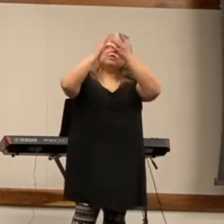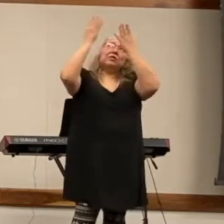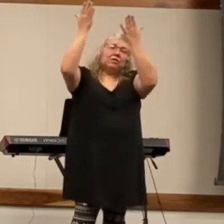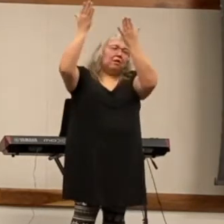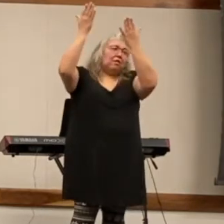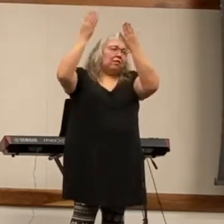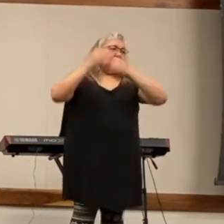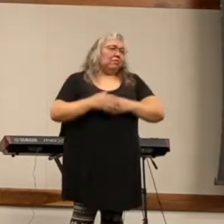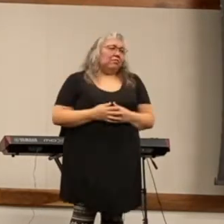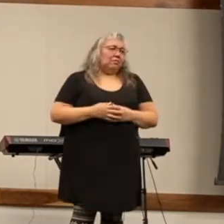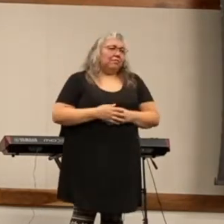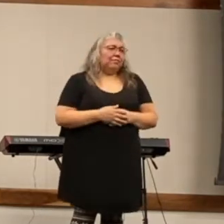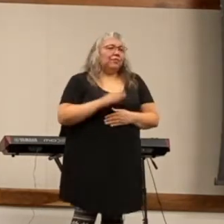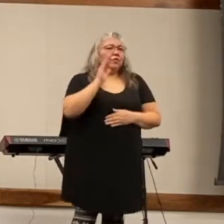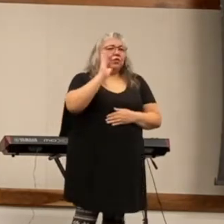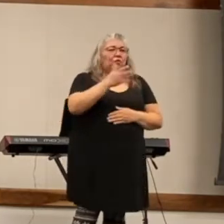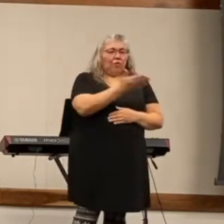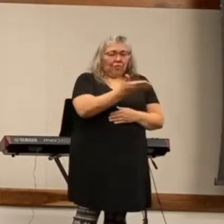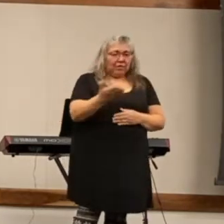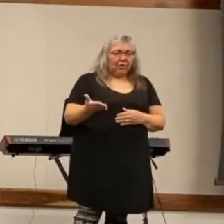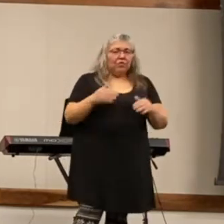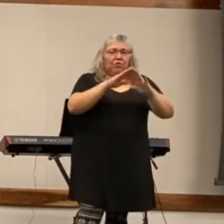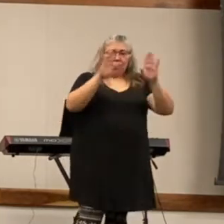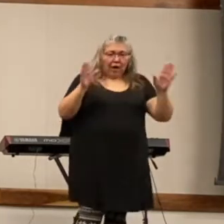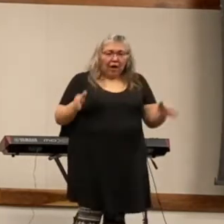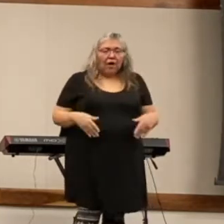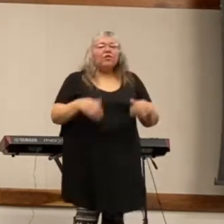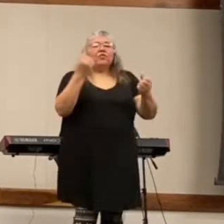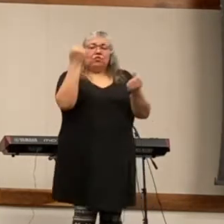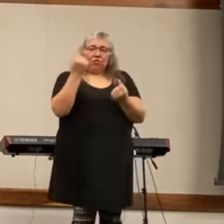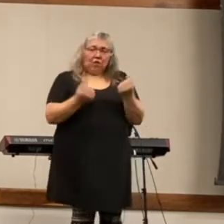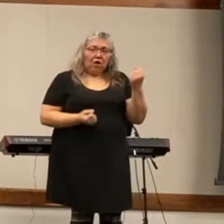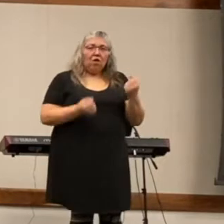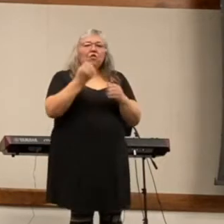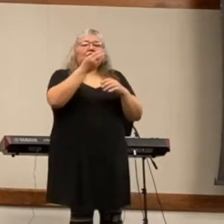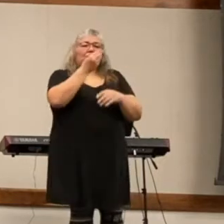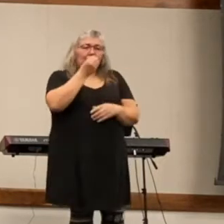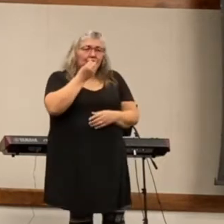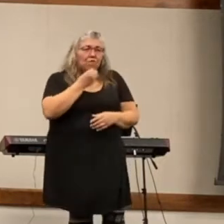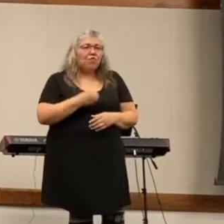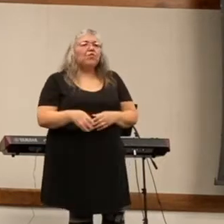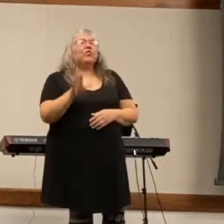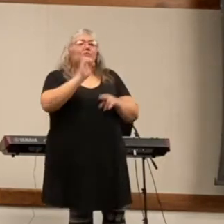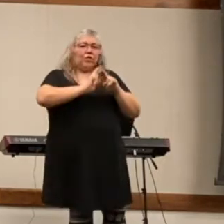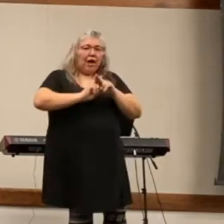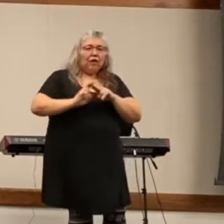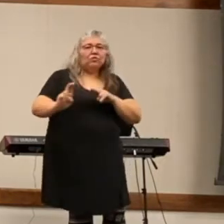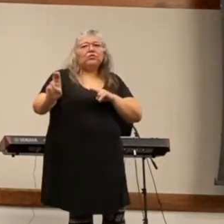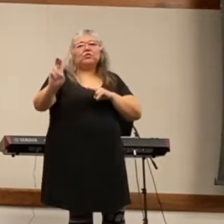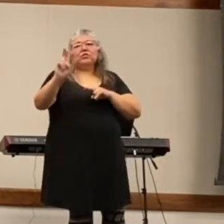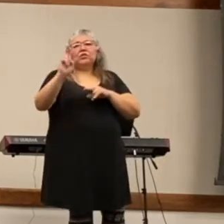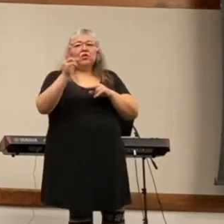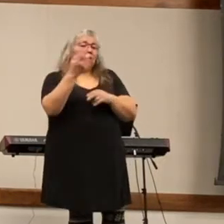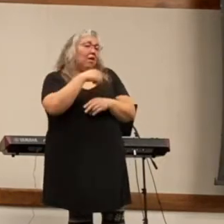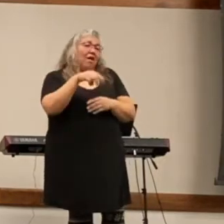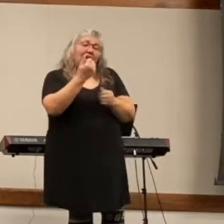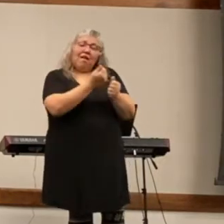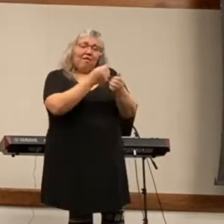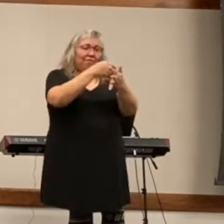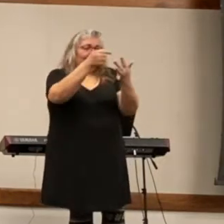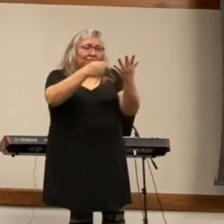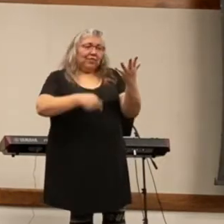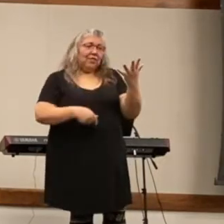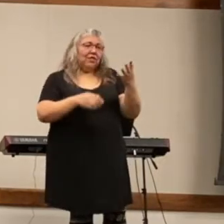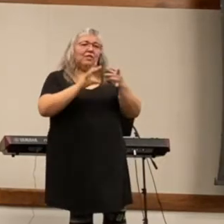to God. Your possessions, your house, your car, your food, your couches, you name it, they belong to God.